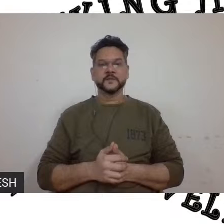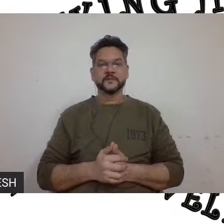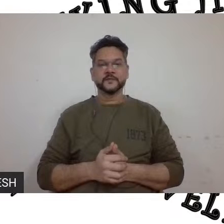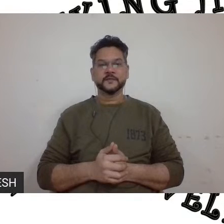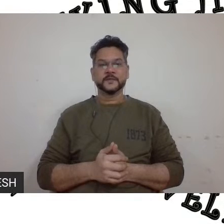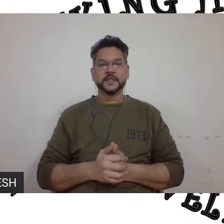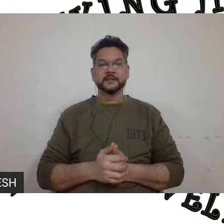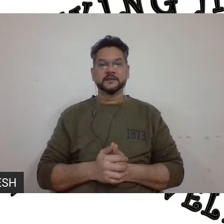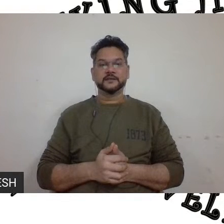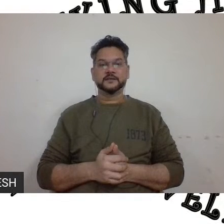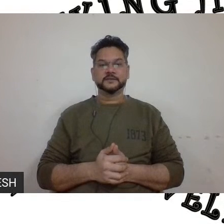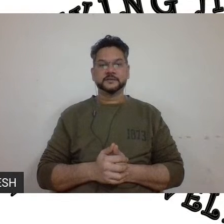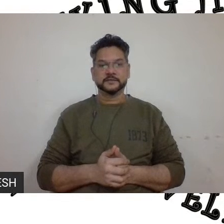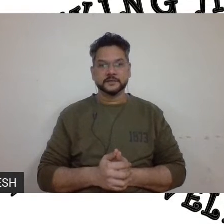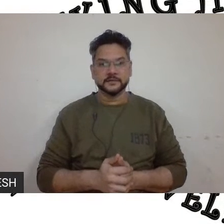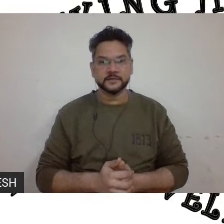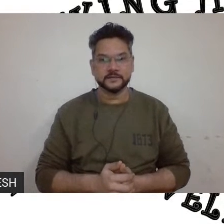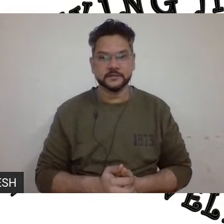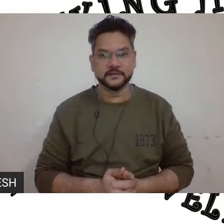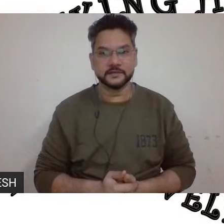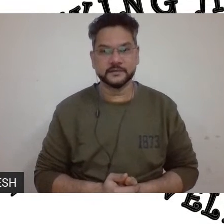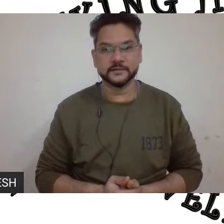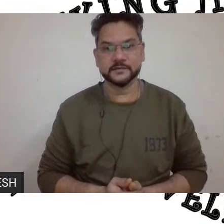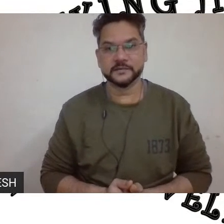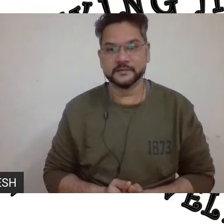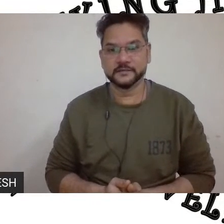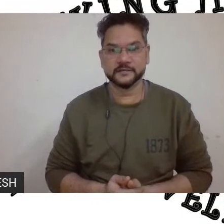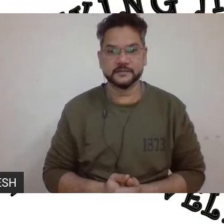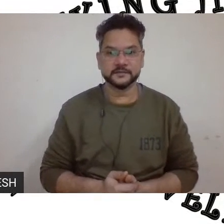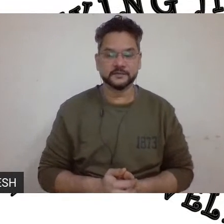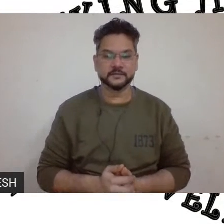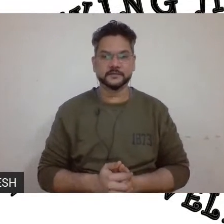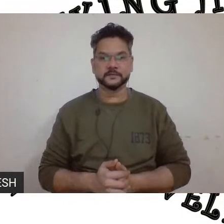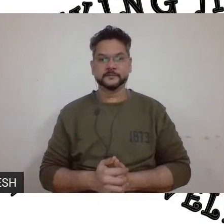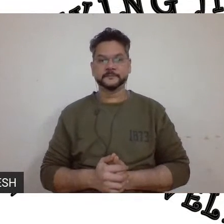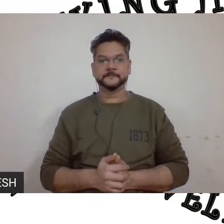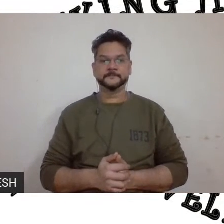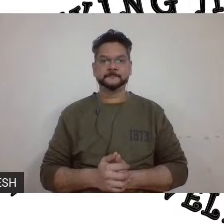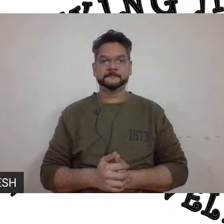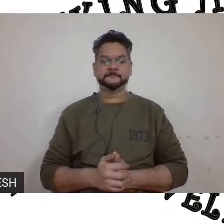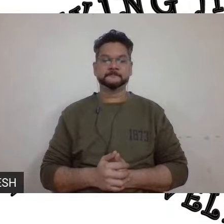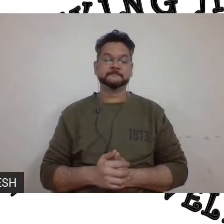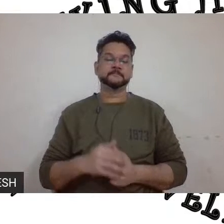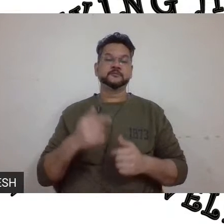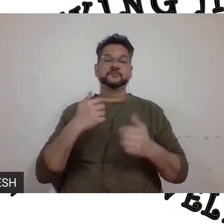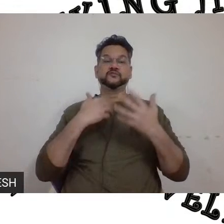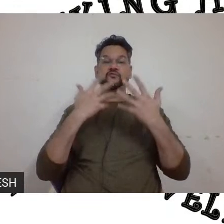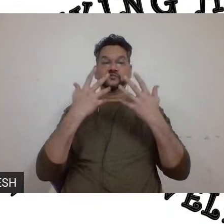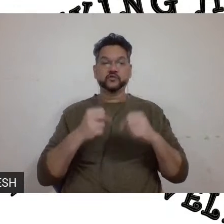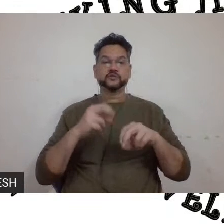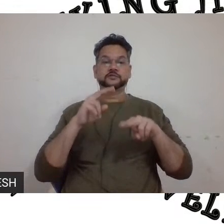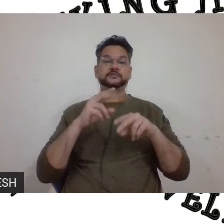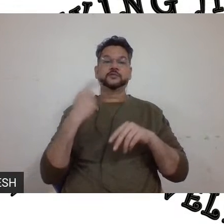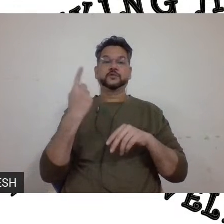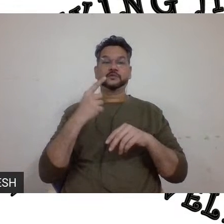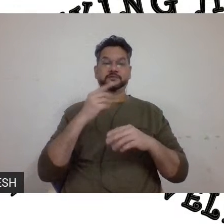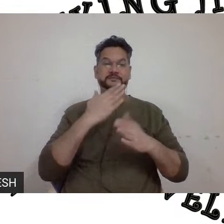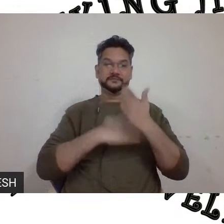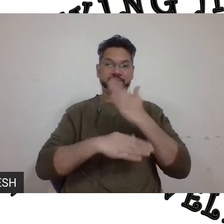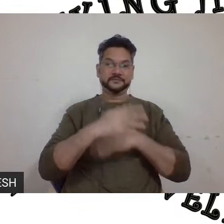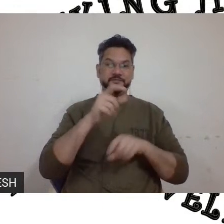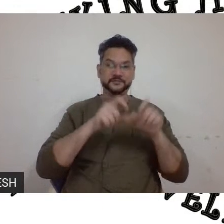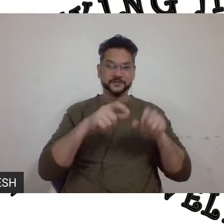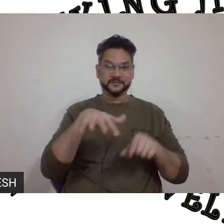just keep my facts about the person with disabilities and